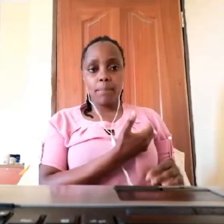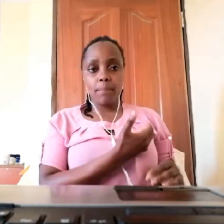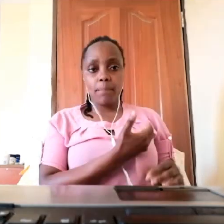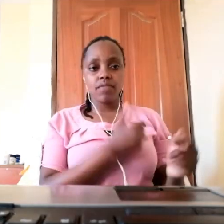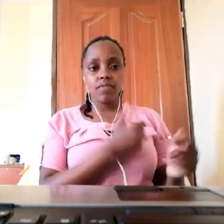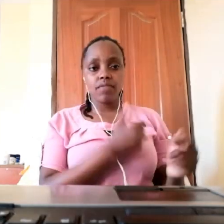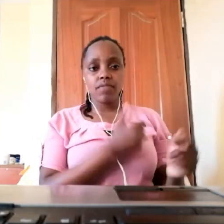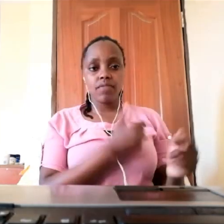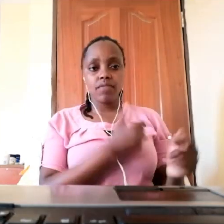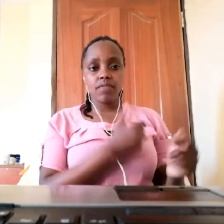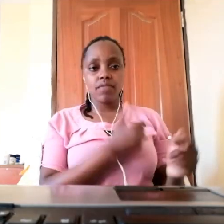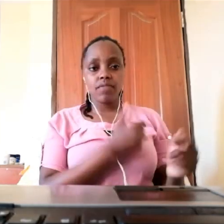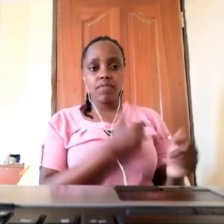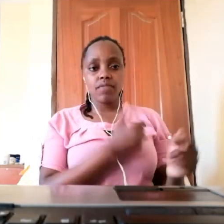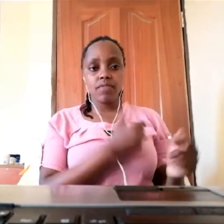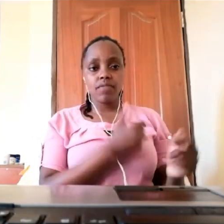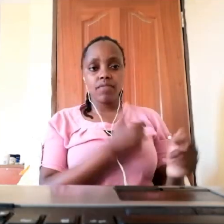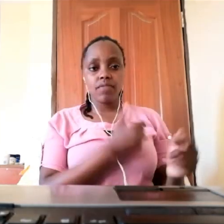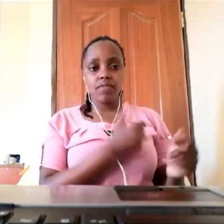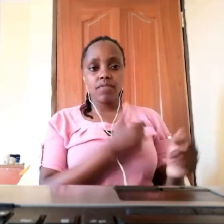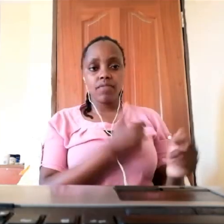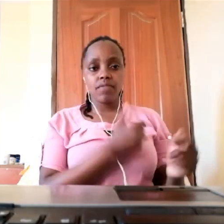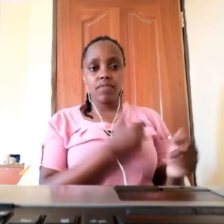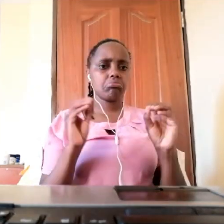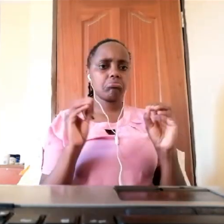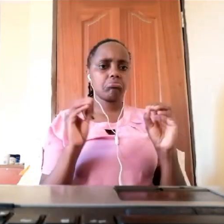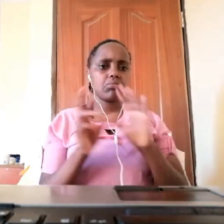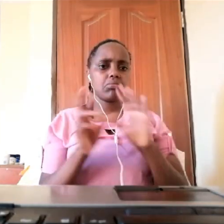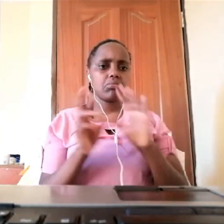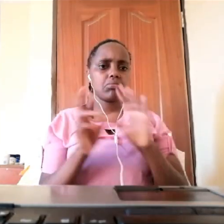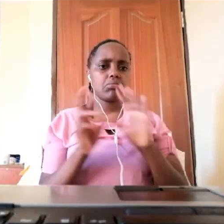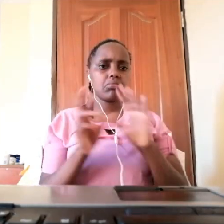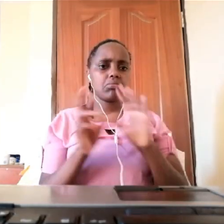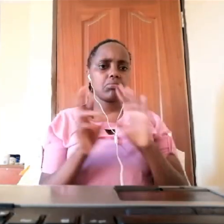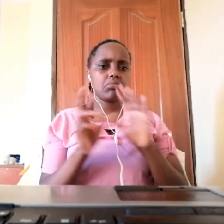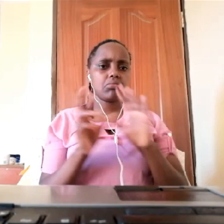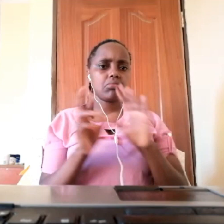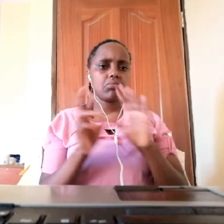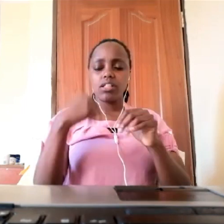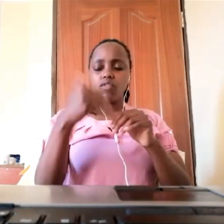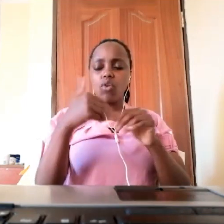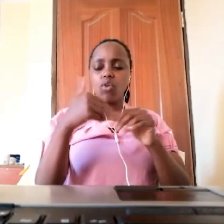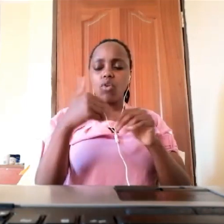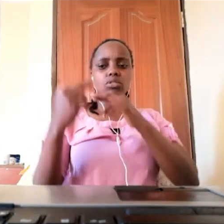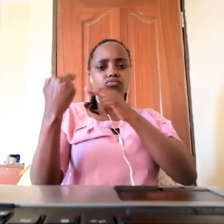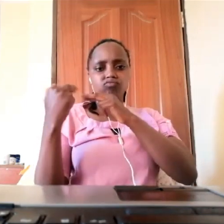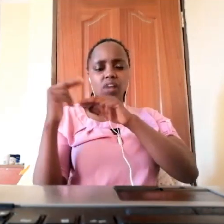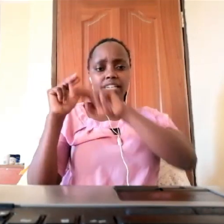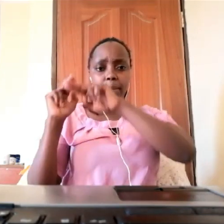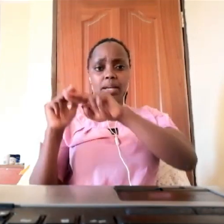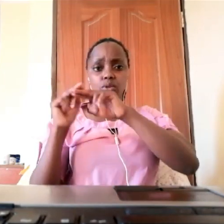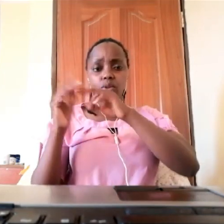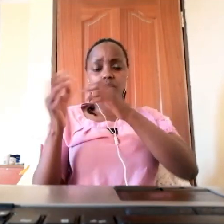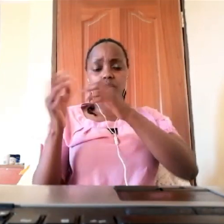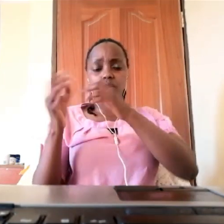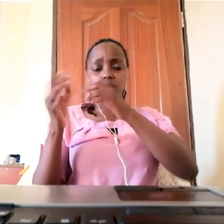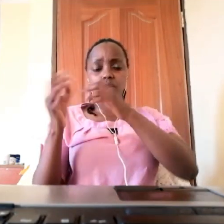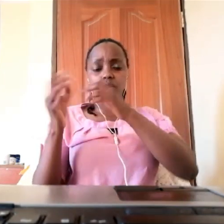committee did not have a grassroots level presence, and it heavily relies on information it gets from